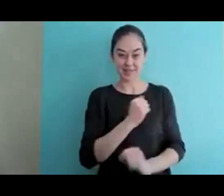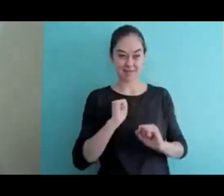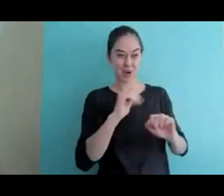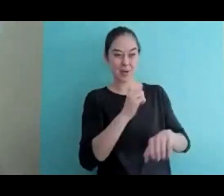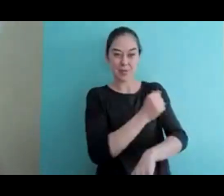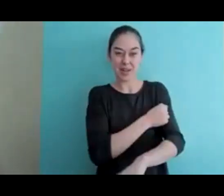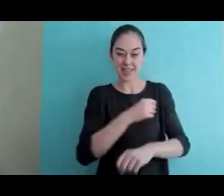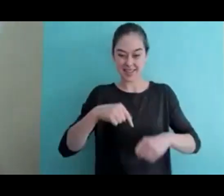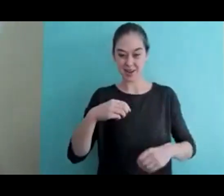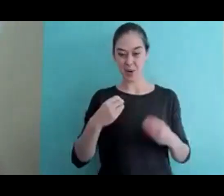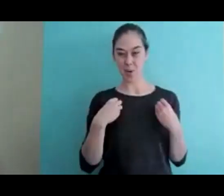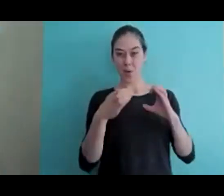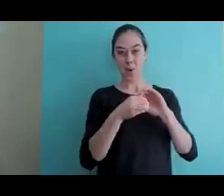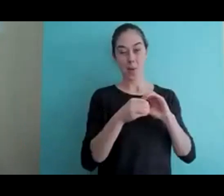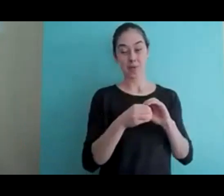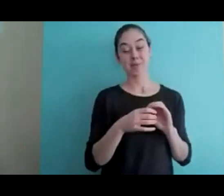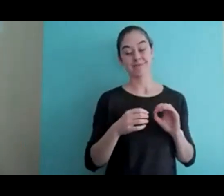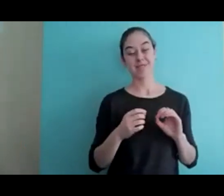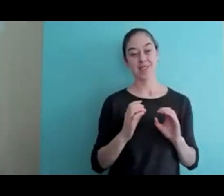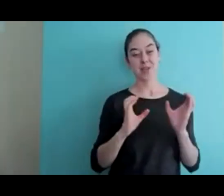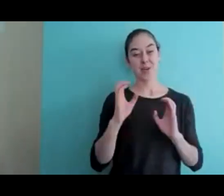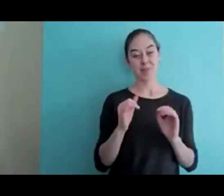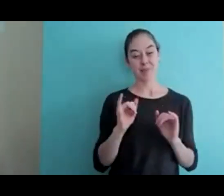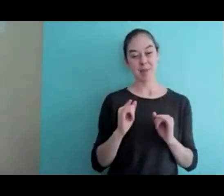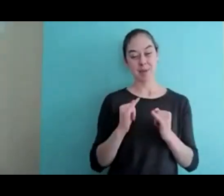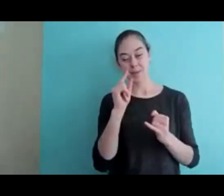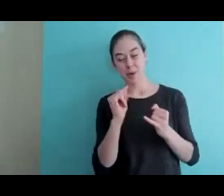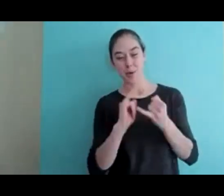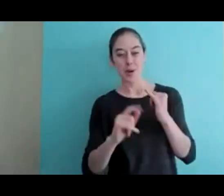It could be a lot worse. Come on, let's go.